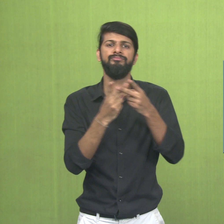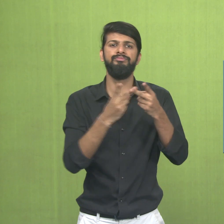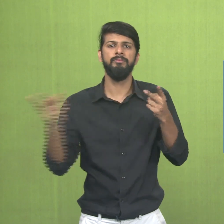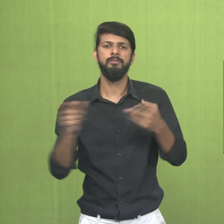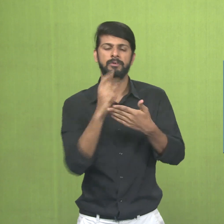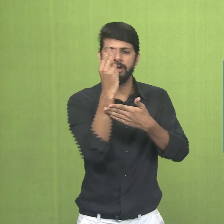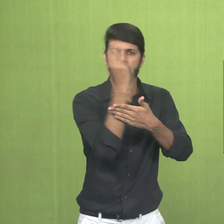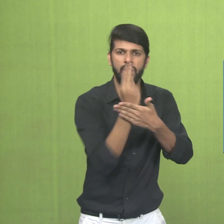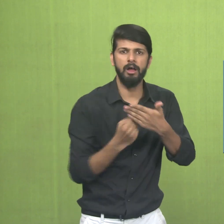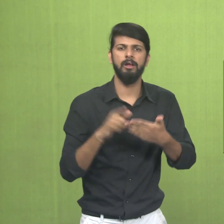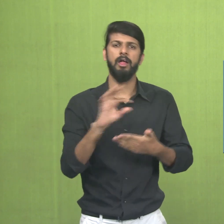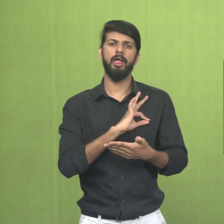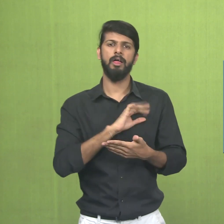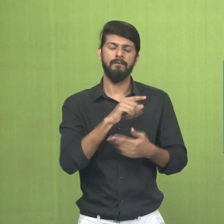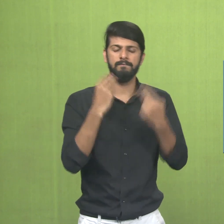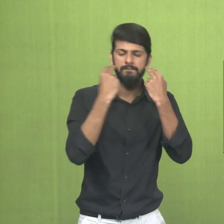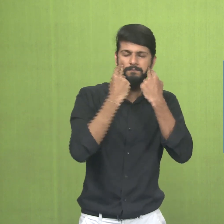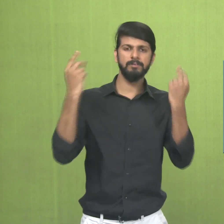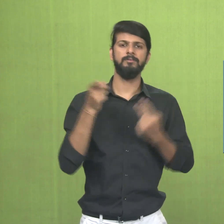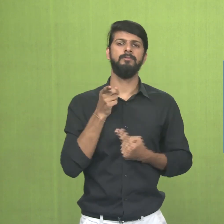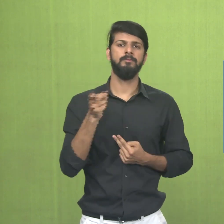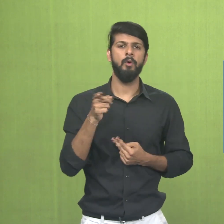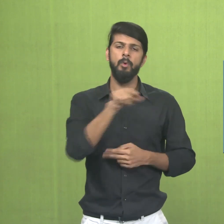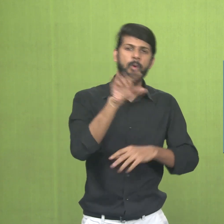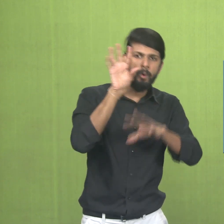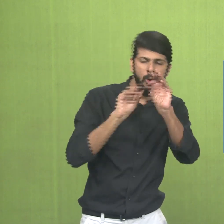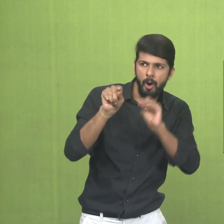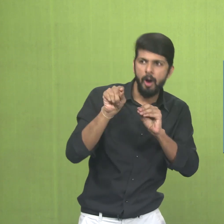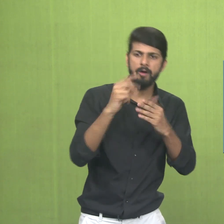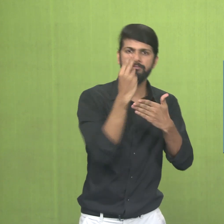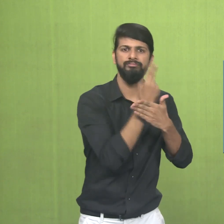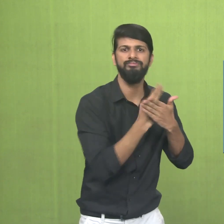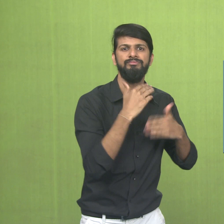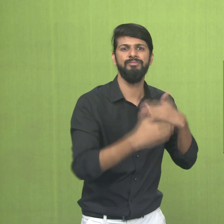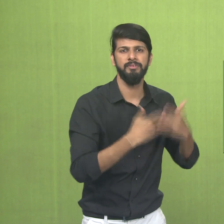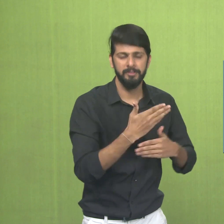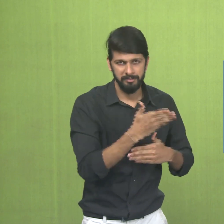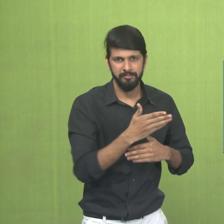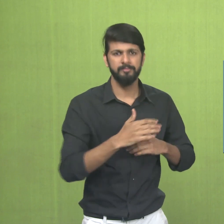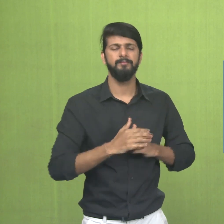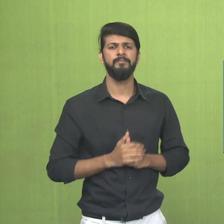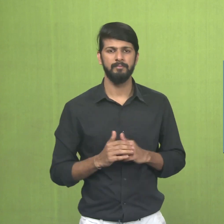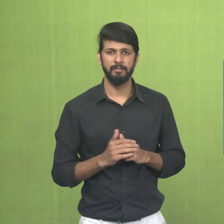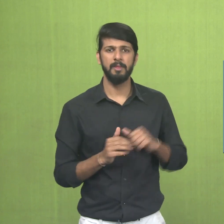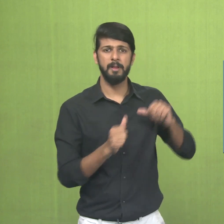works which Abanindranath Tagore really liked and made exceptional art pieces.